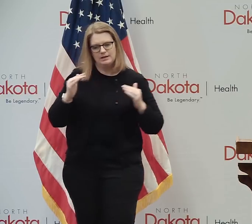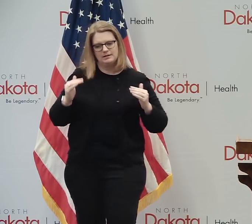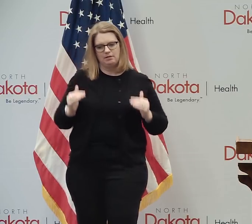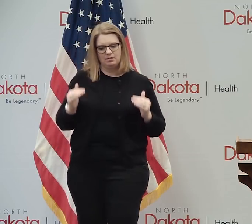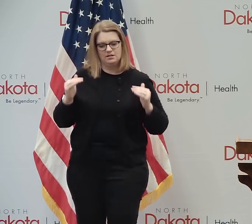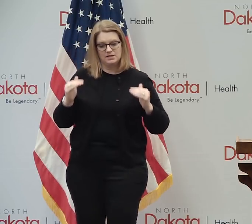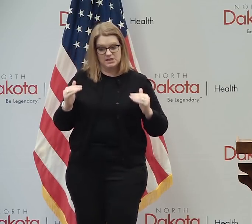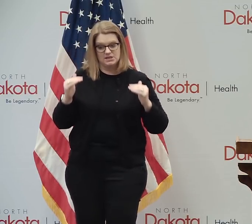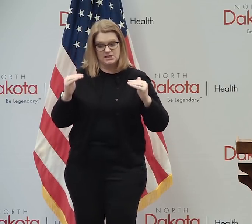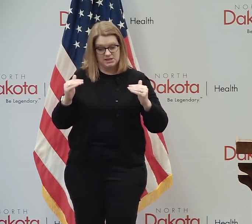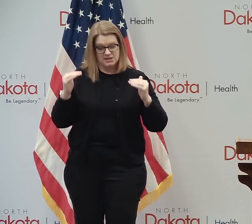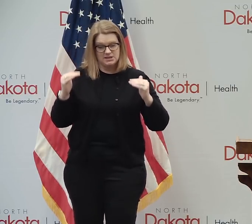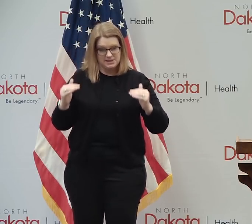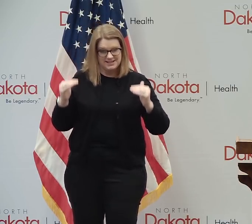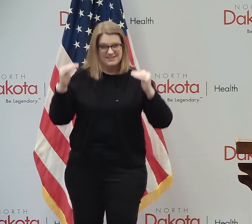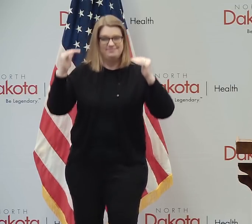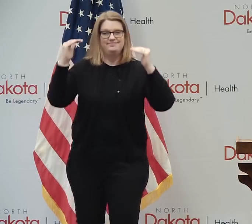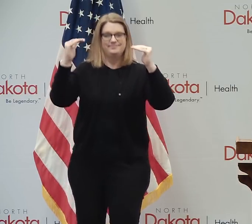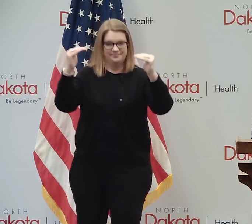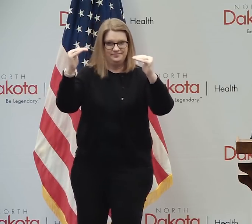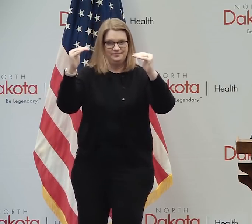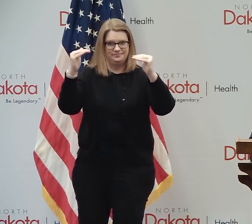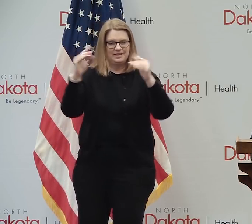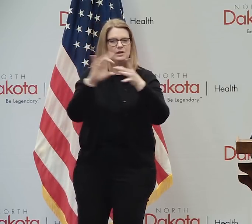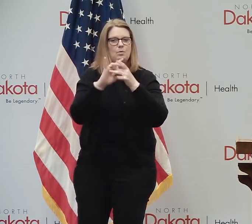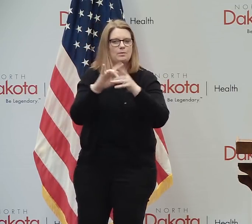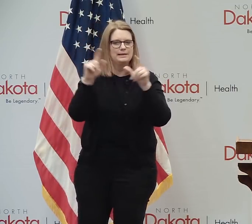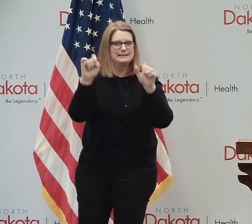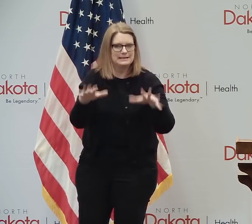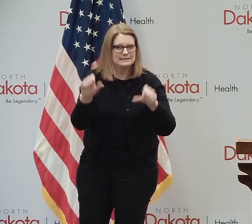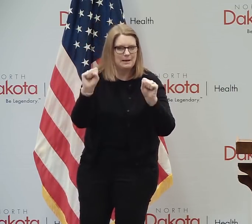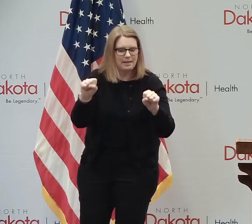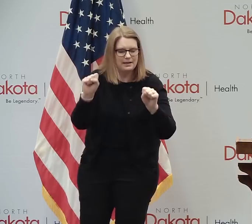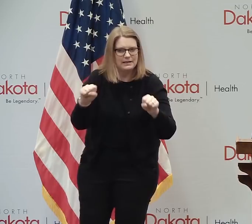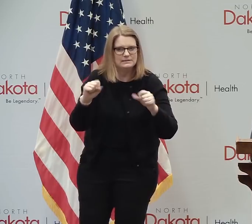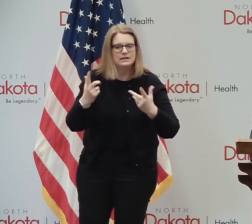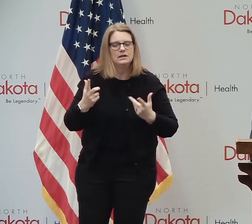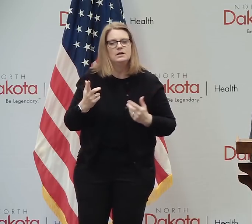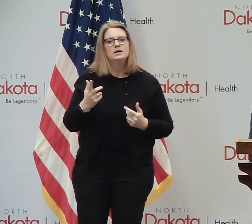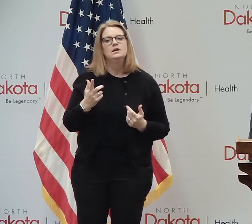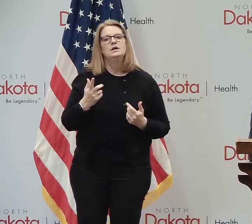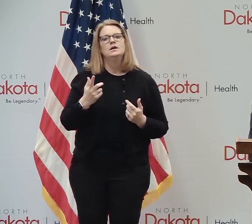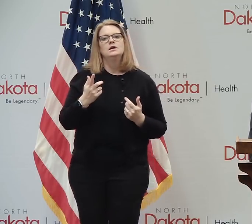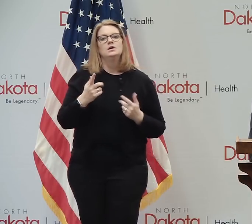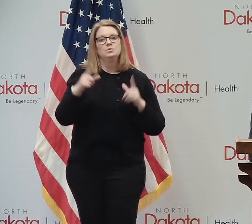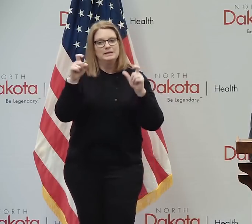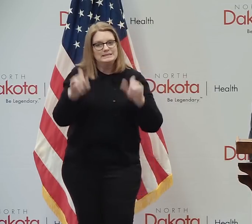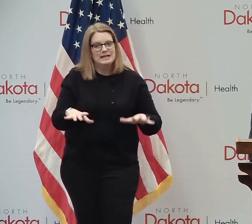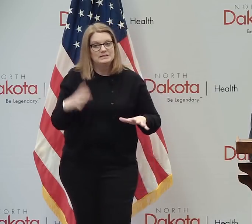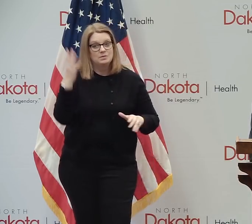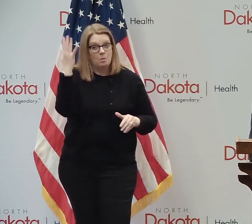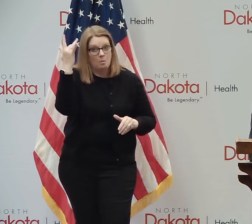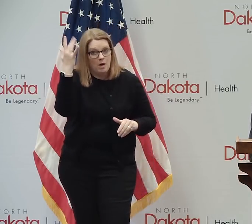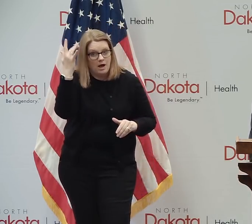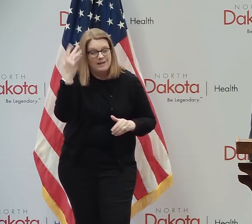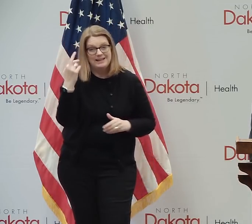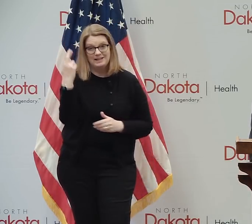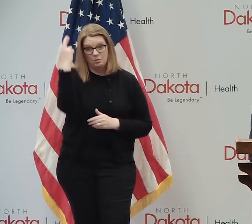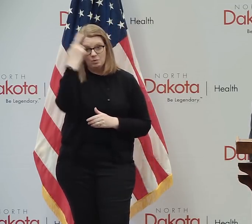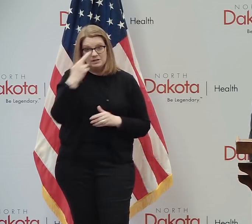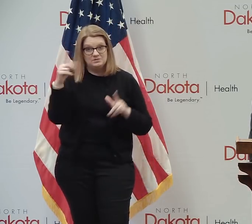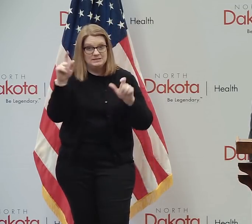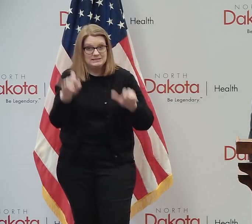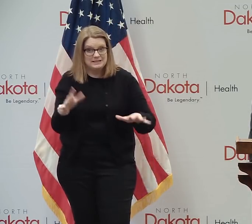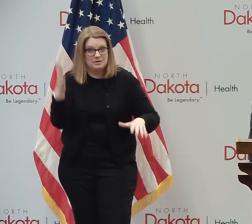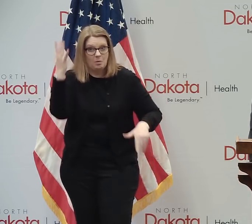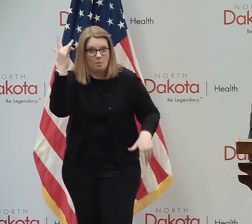of all the states in our country in terms of testing capacity. And the reason why we test and the reason why we want to test even more is so we